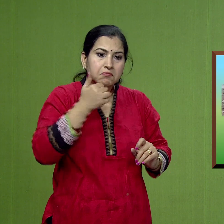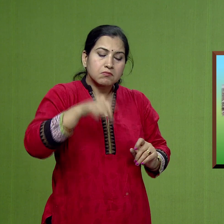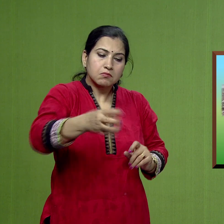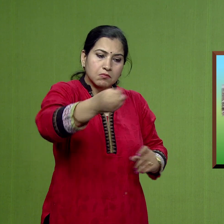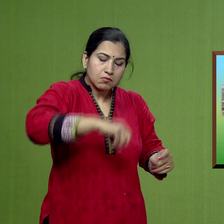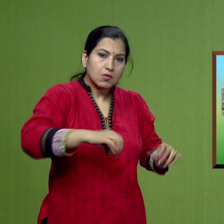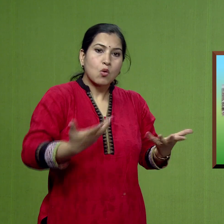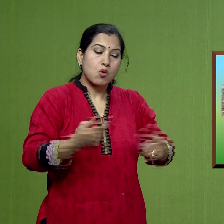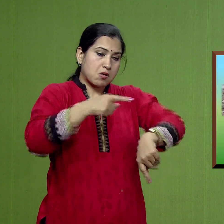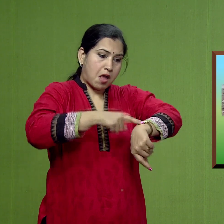a wrong time.